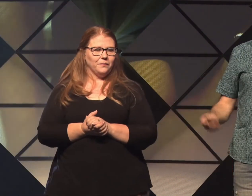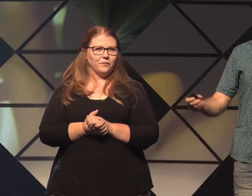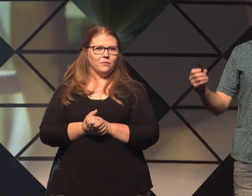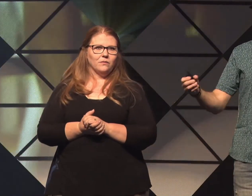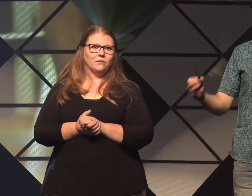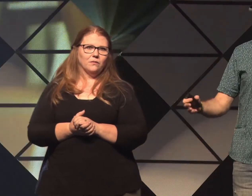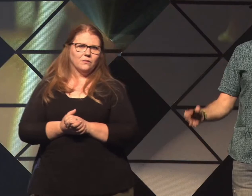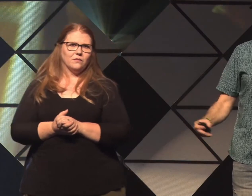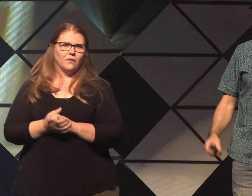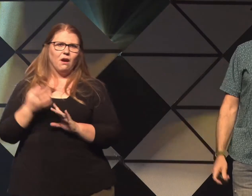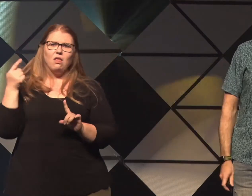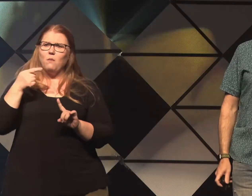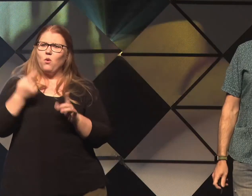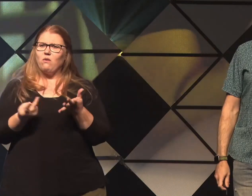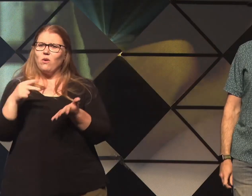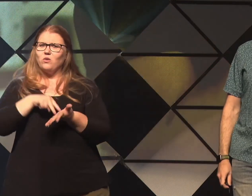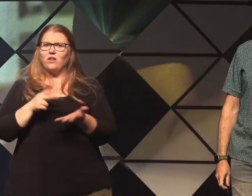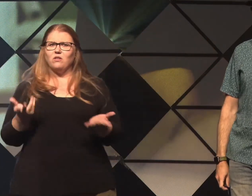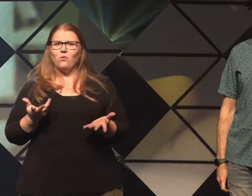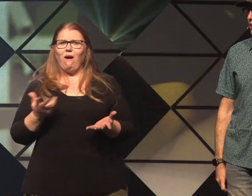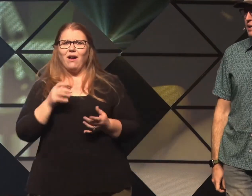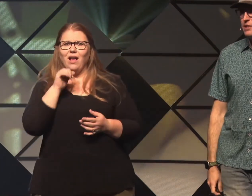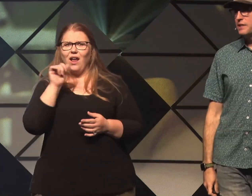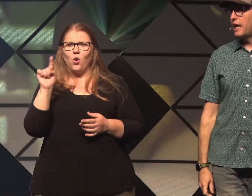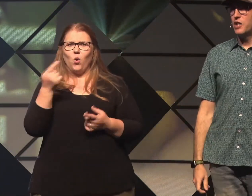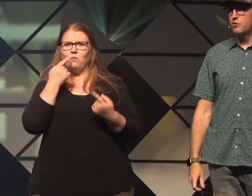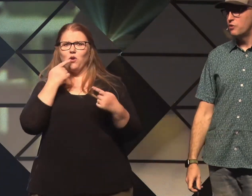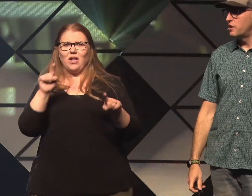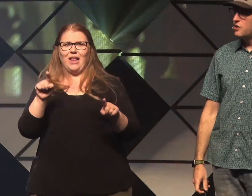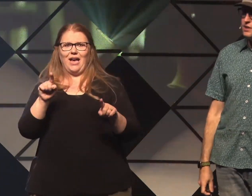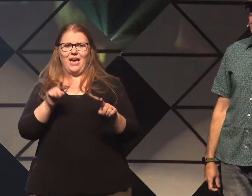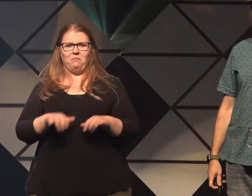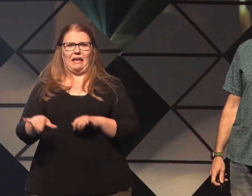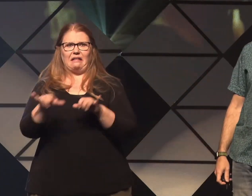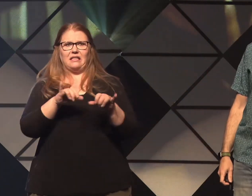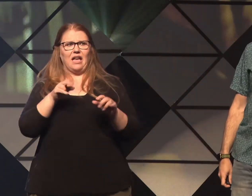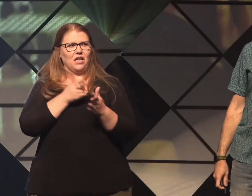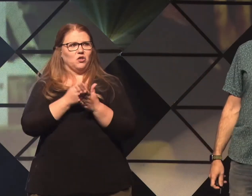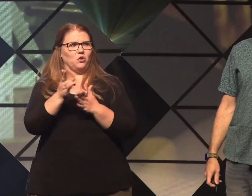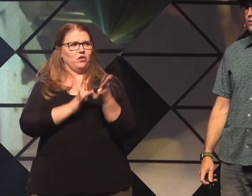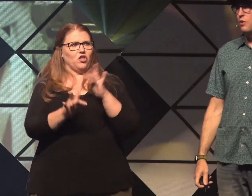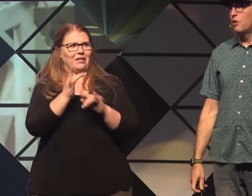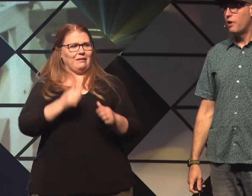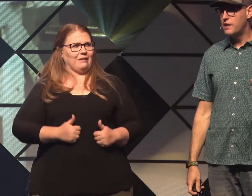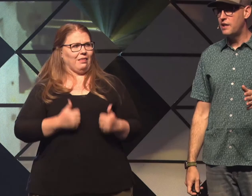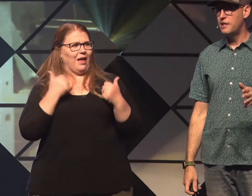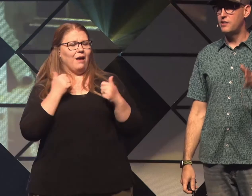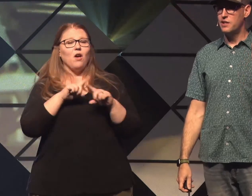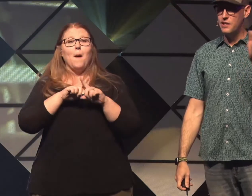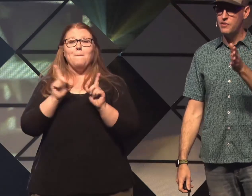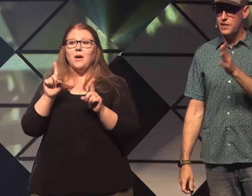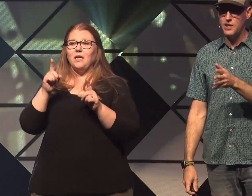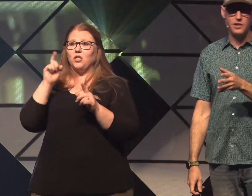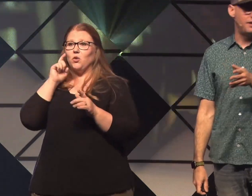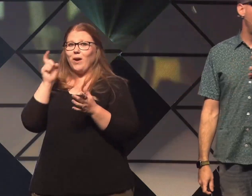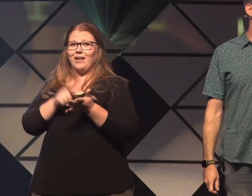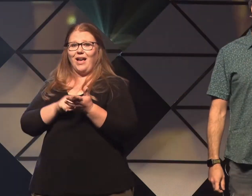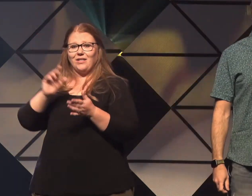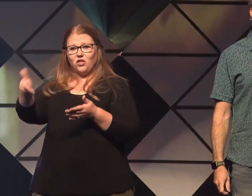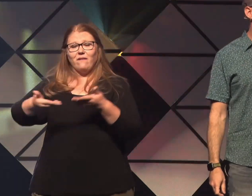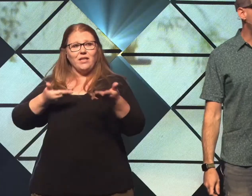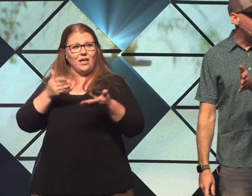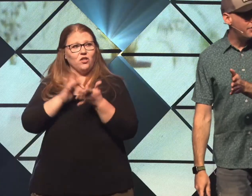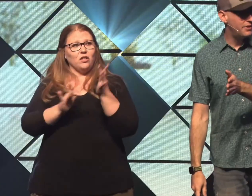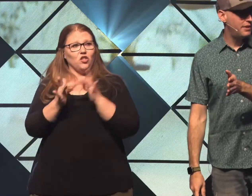in. This is the point of the resurrection. It's not to simply proclaim a static truth that Jesus is alive, but it's to recognize there's an invitation